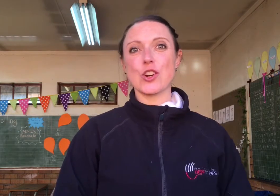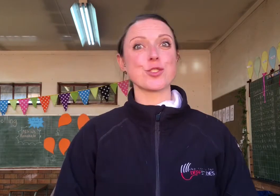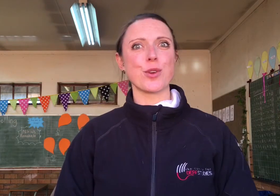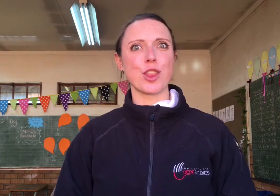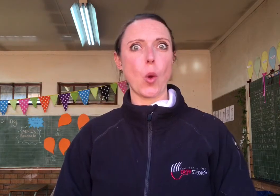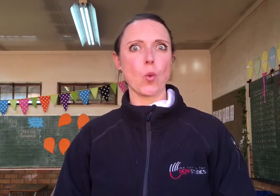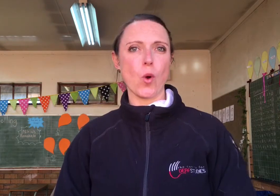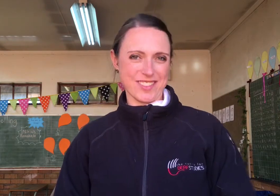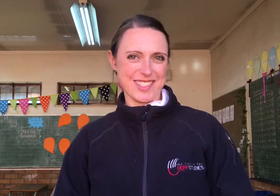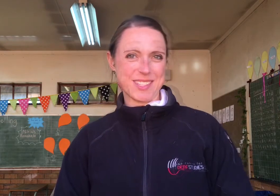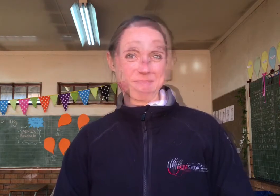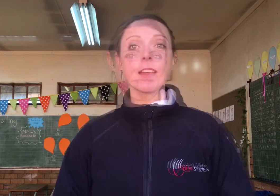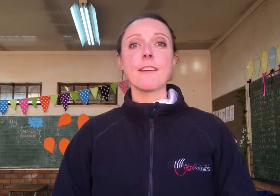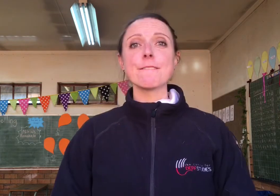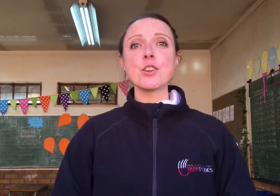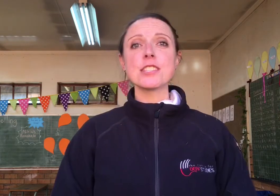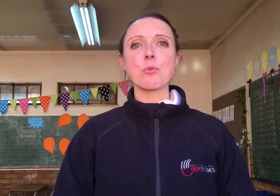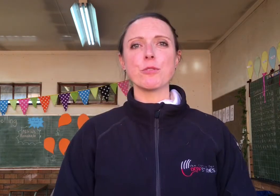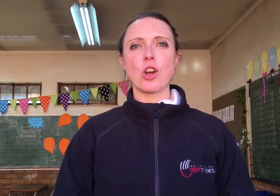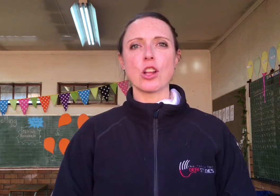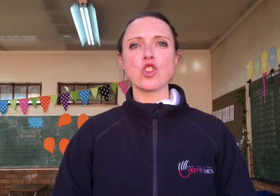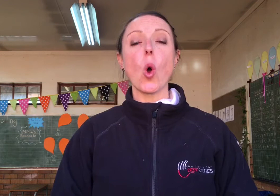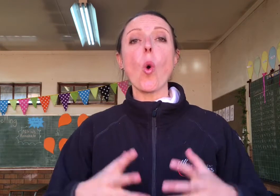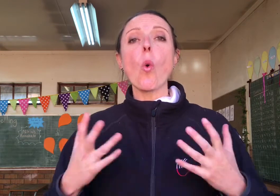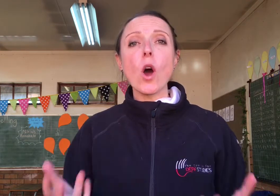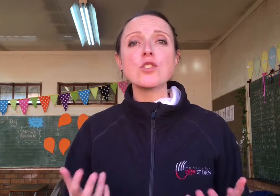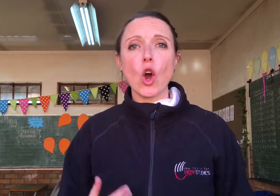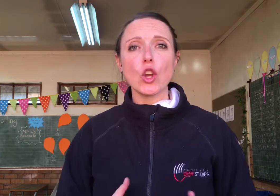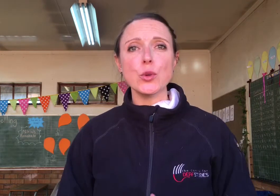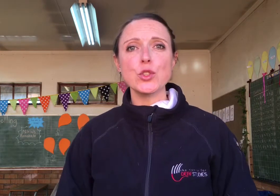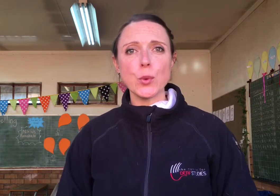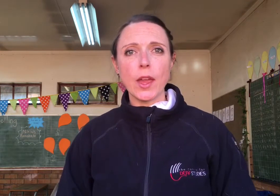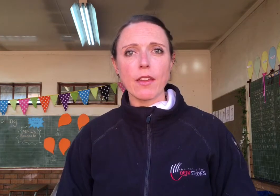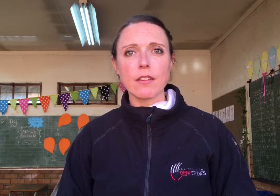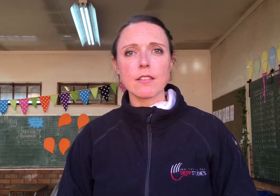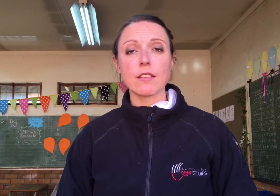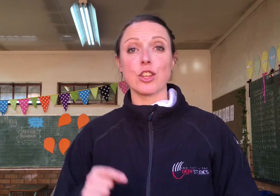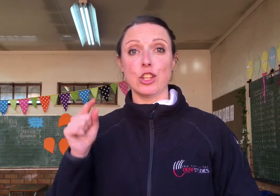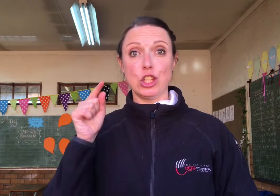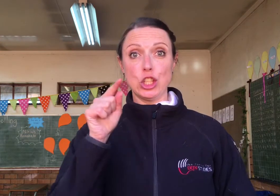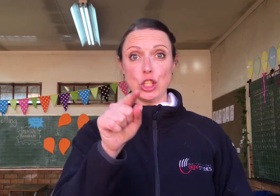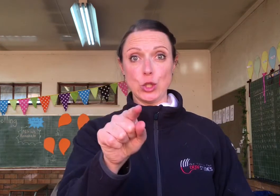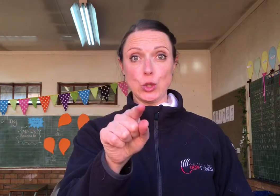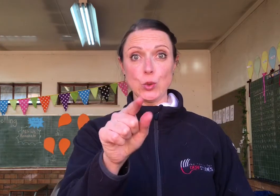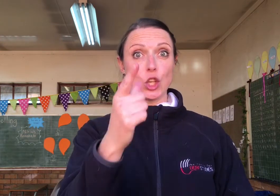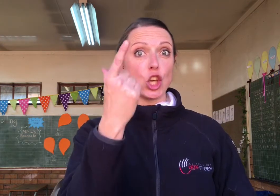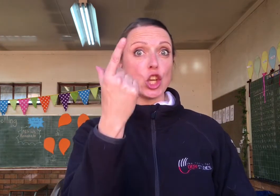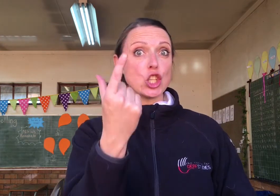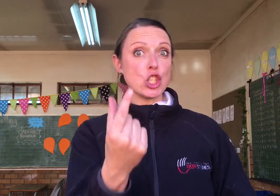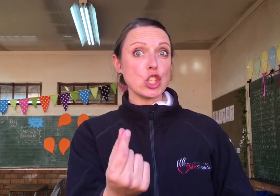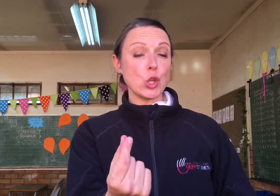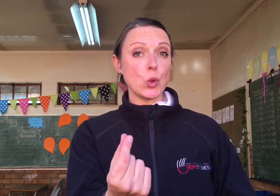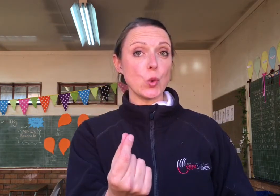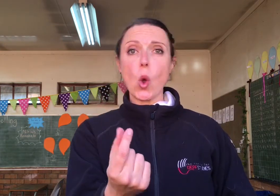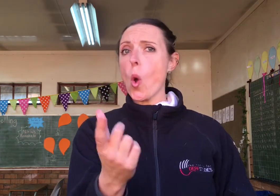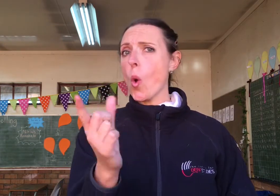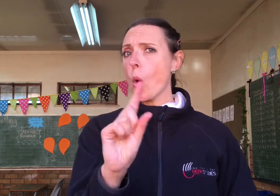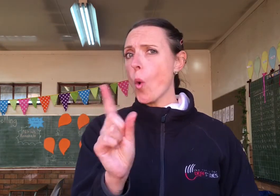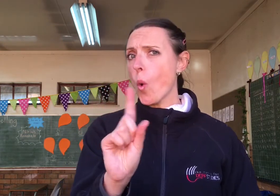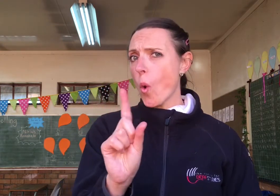with what. First up, we've got, what are you doing? You do